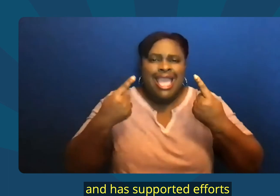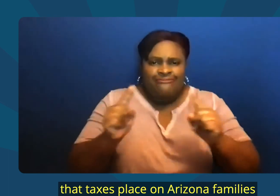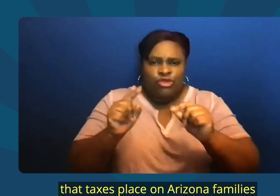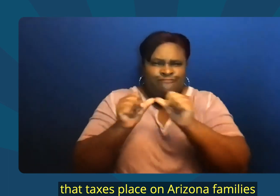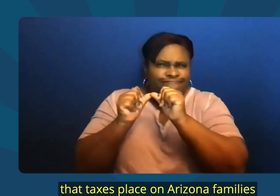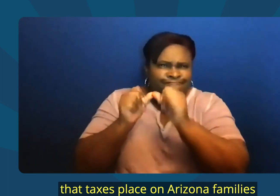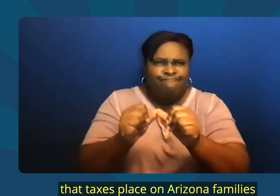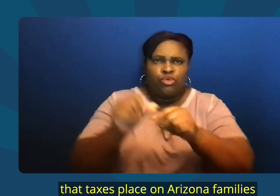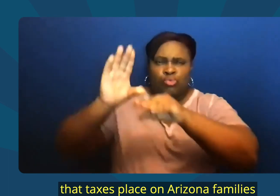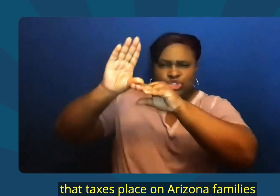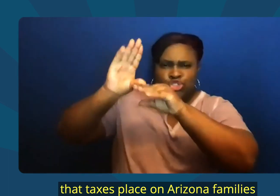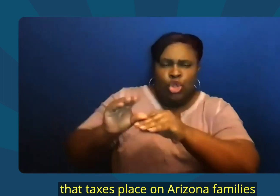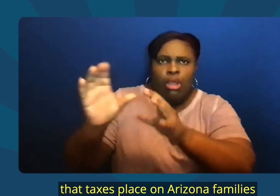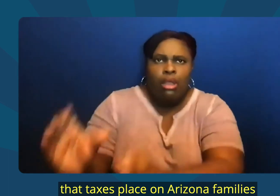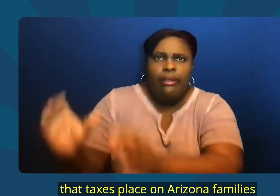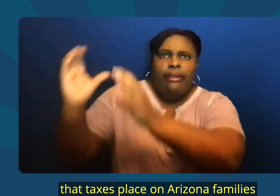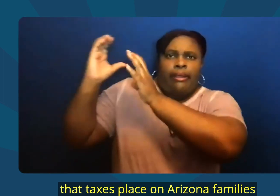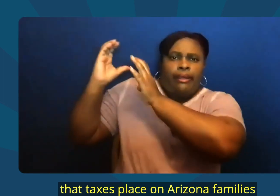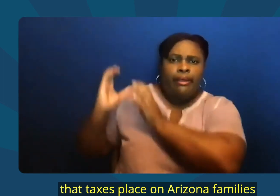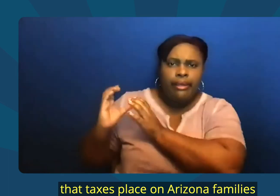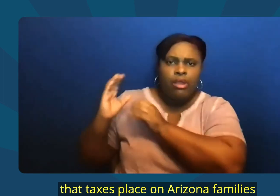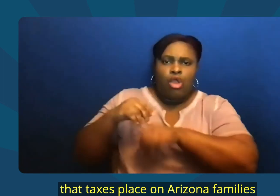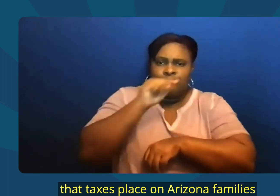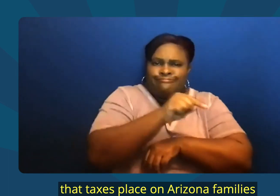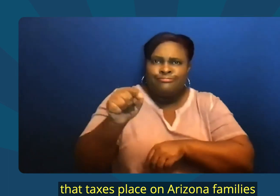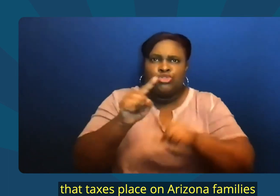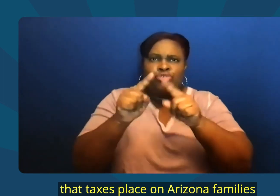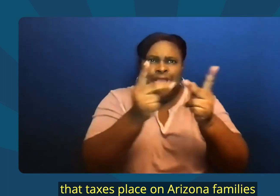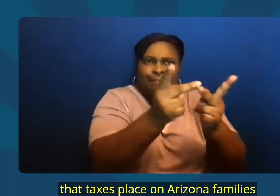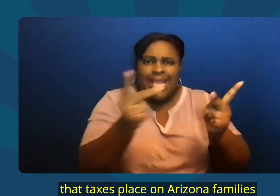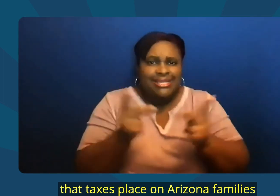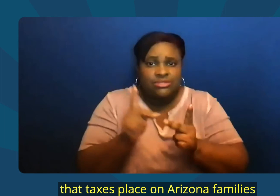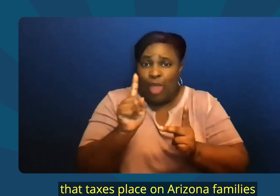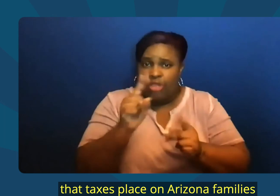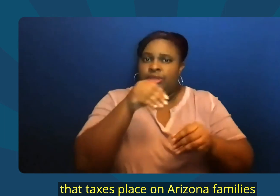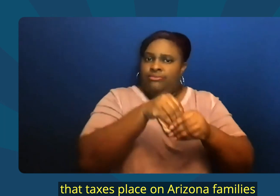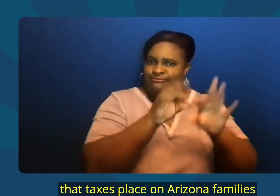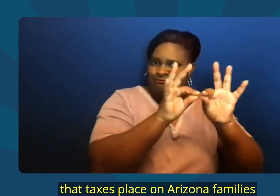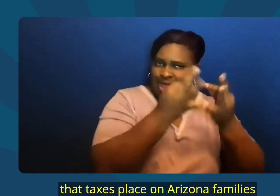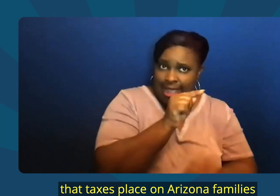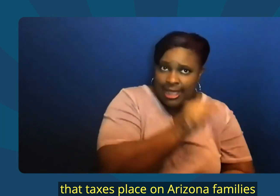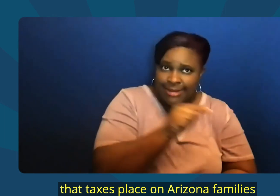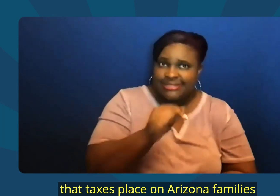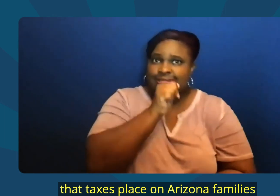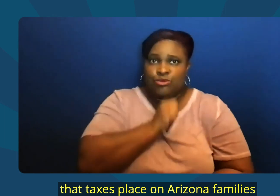burden that taxes place on Arizona families and small business.